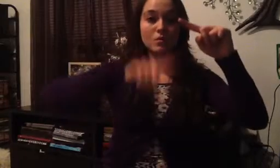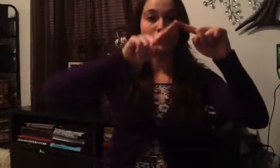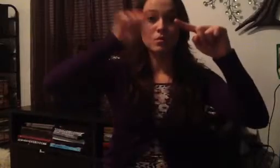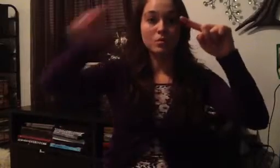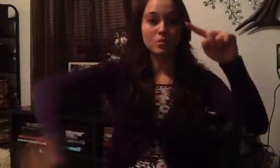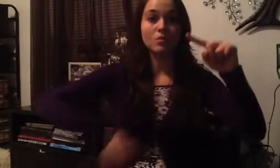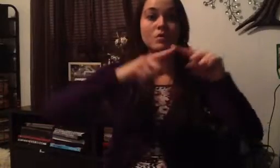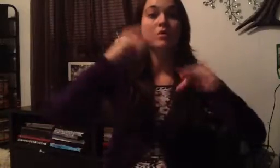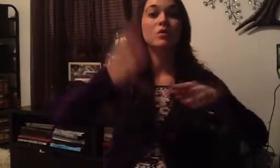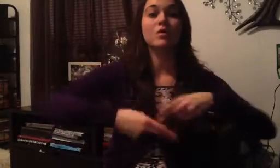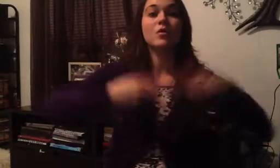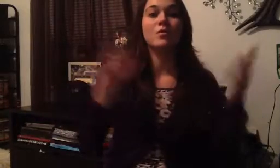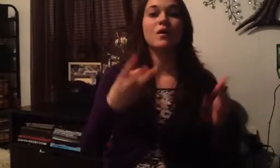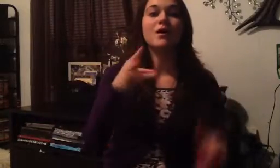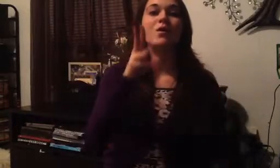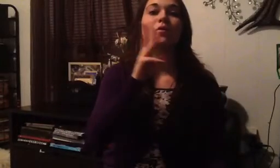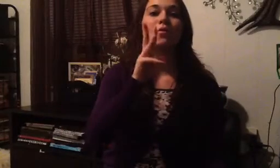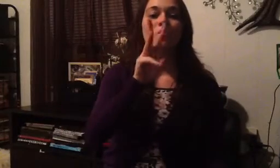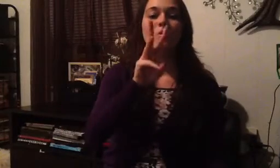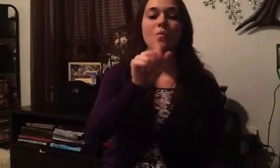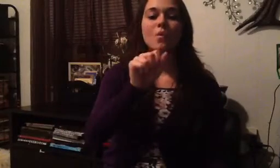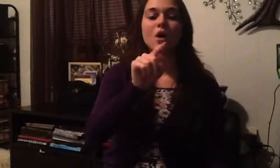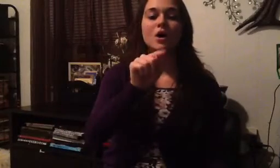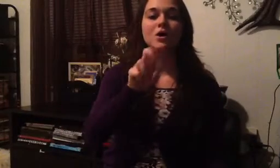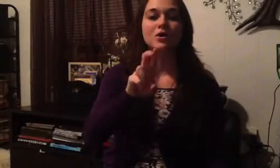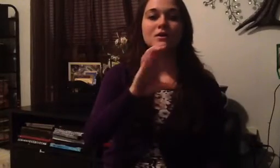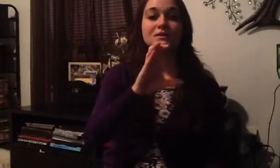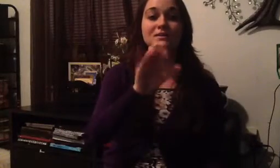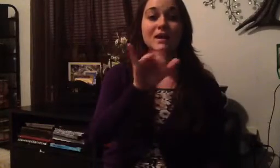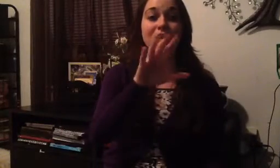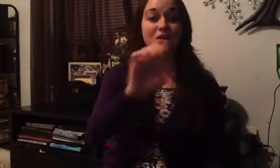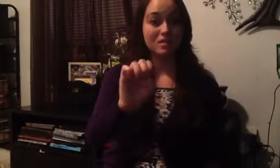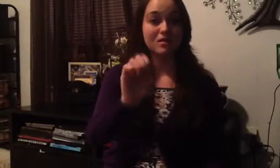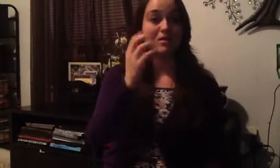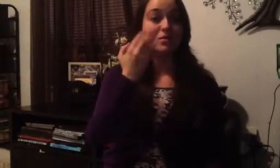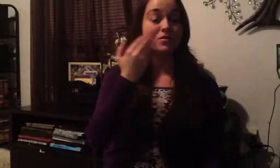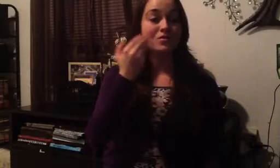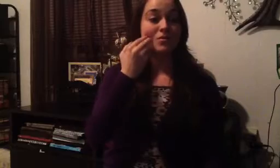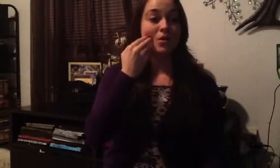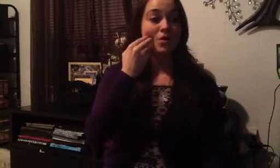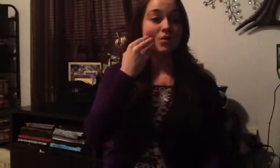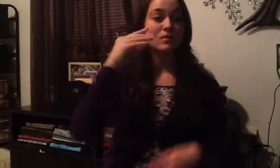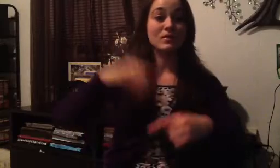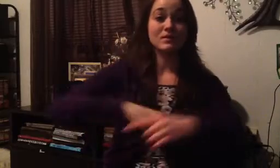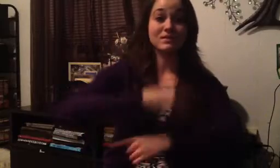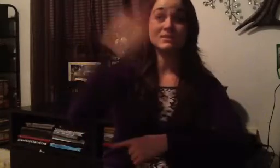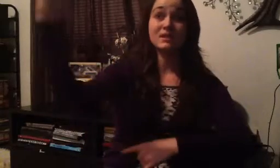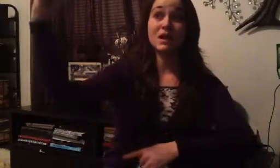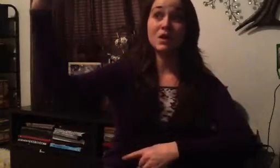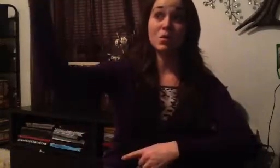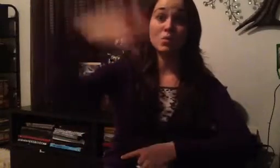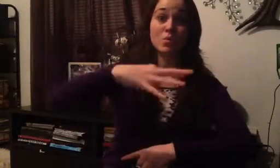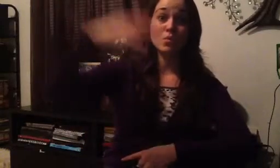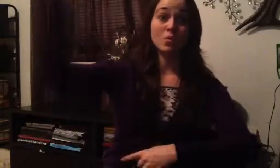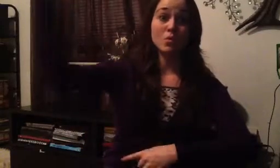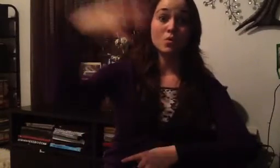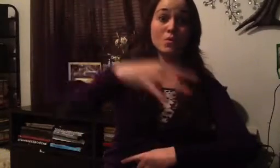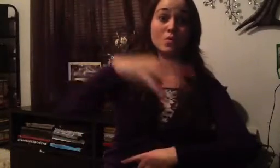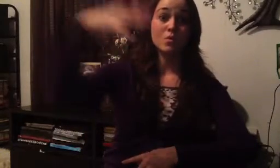called the water cycle. Water regulates climate, storing heat during the day and releasing it at night, and carries heat from